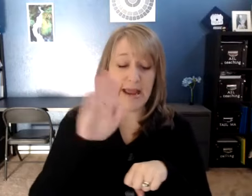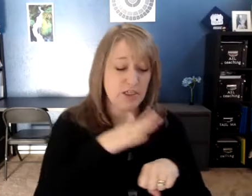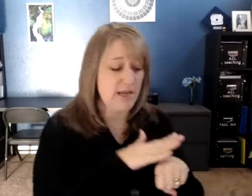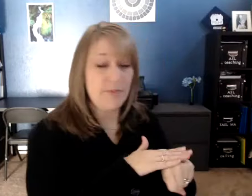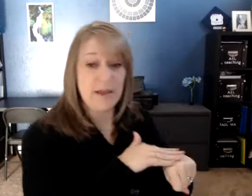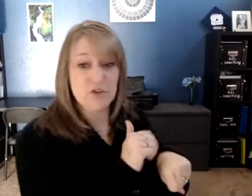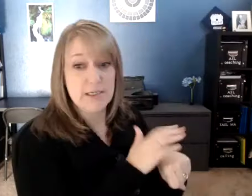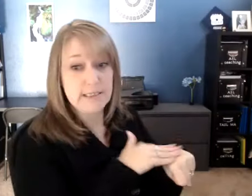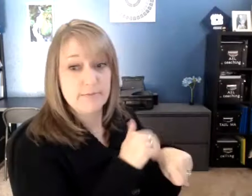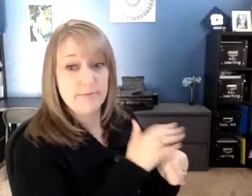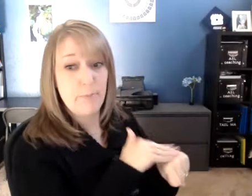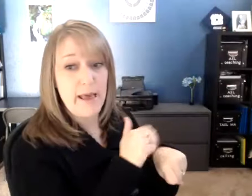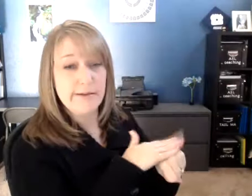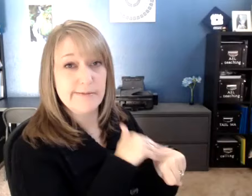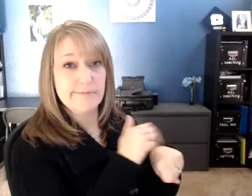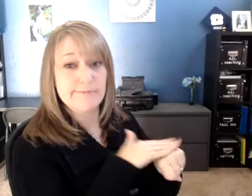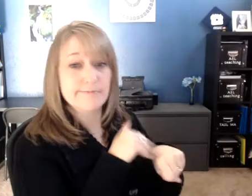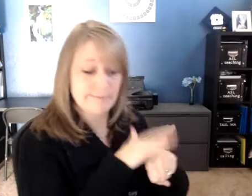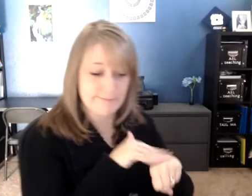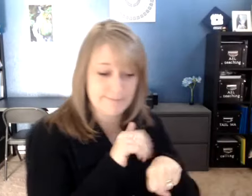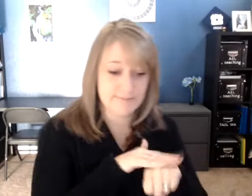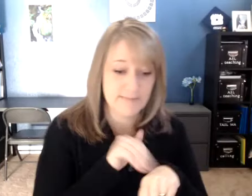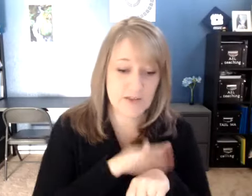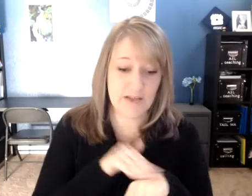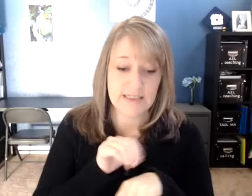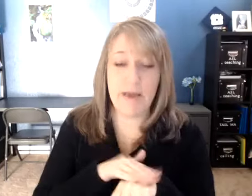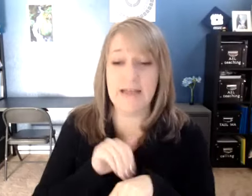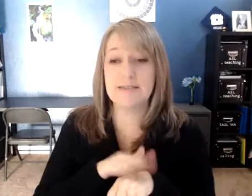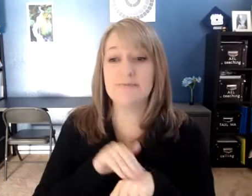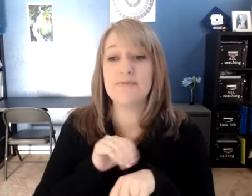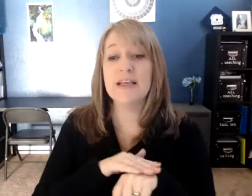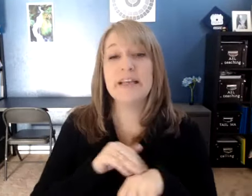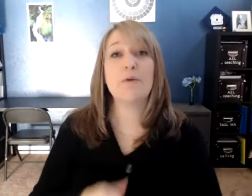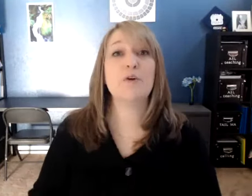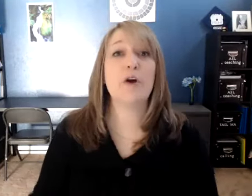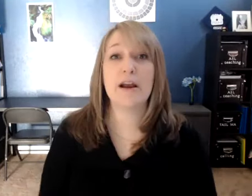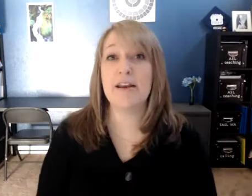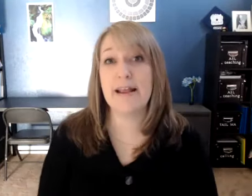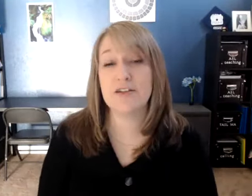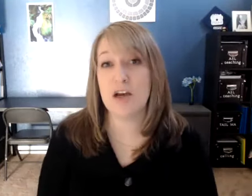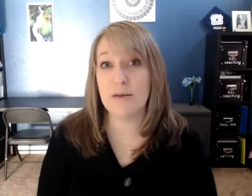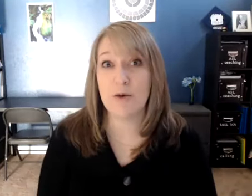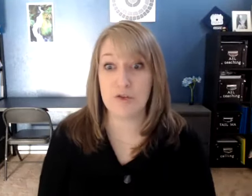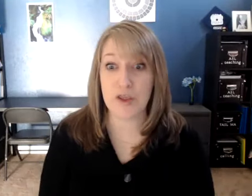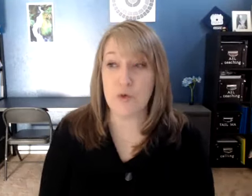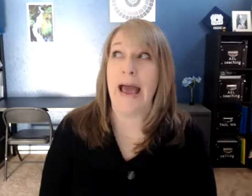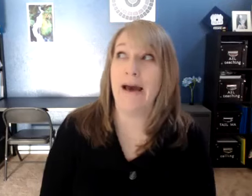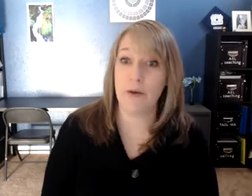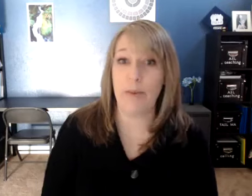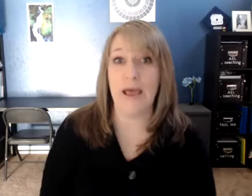hand shape that you just pet. So that's pet. Now, if you are going to talk about that you have a pet,